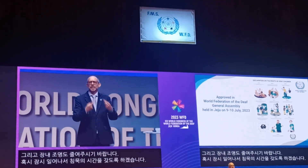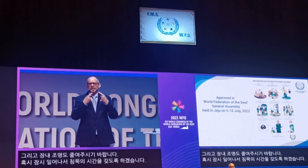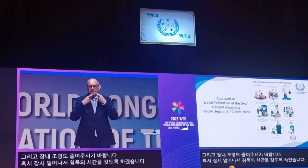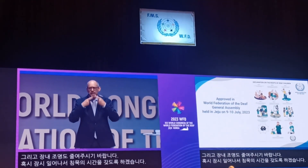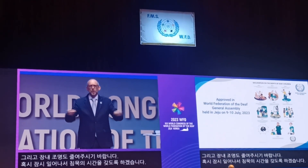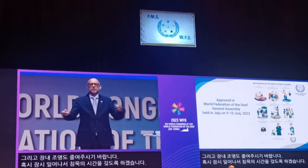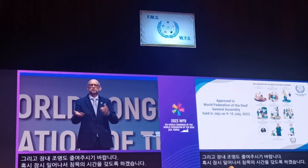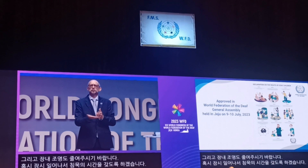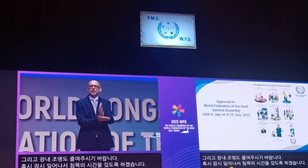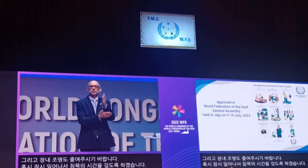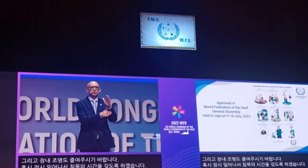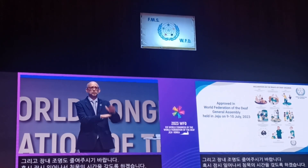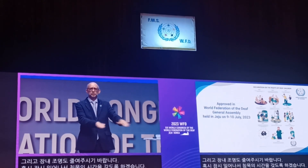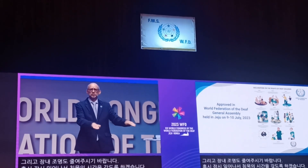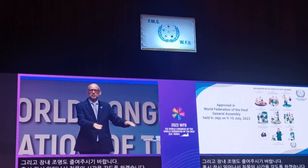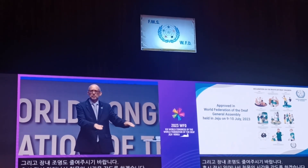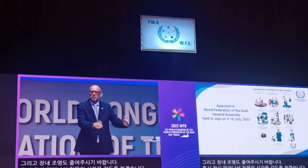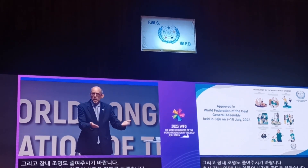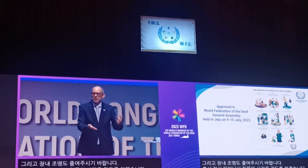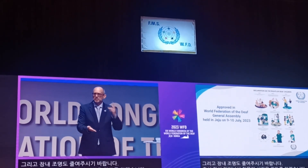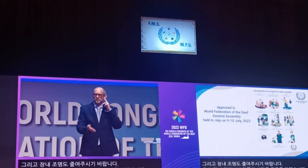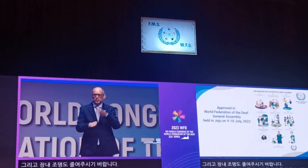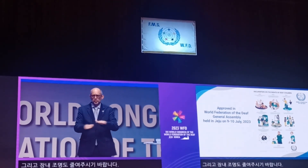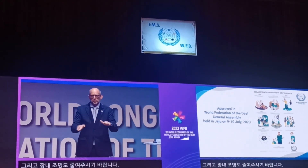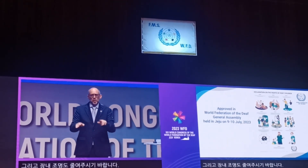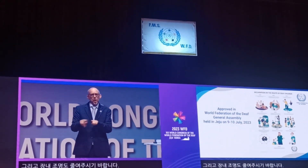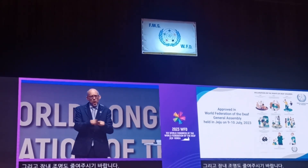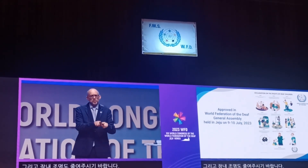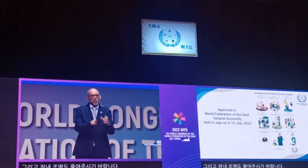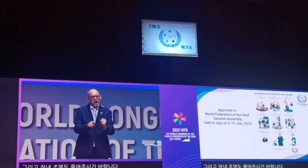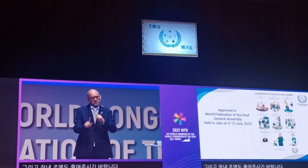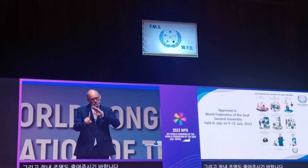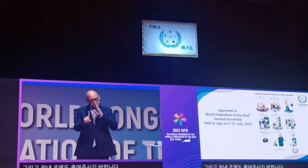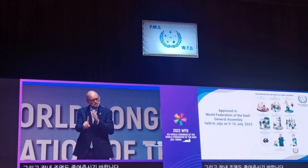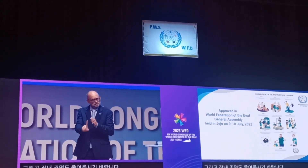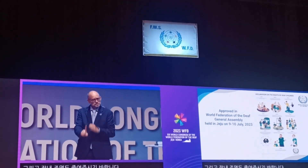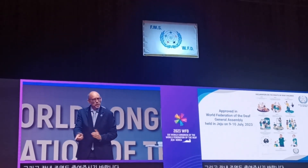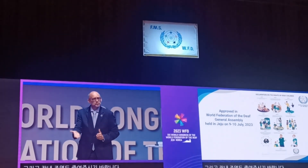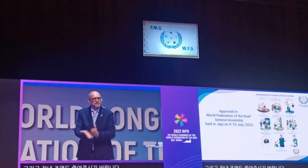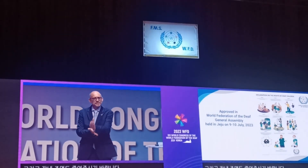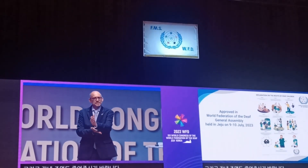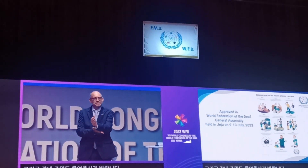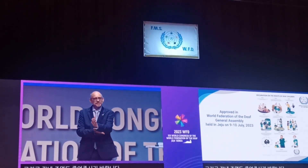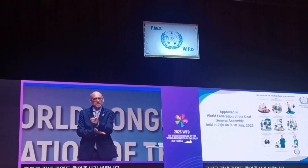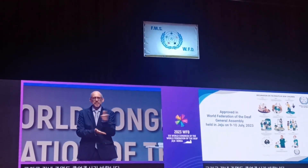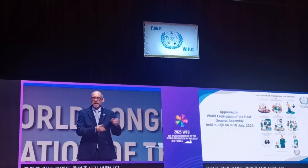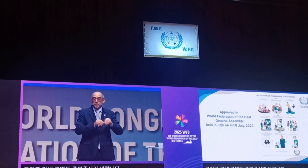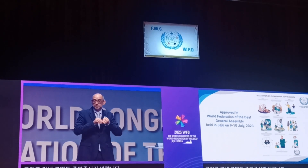The French deaf community prepared a declaration on the rights of deaf children,